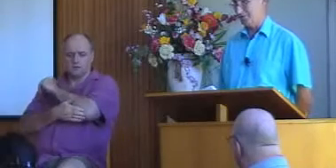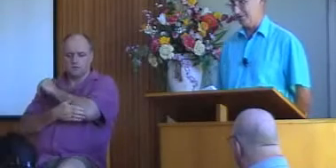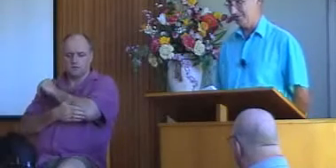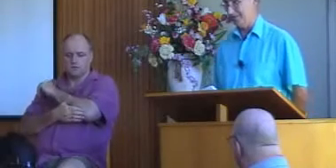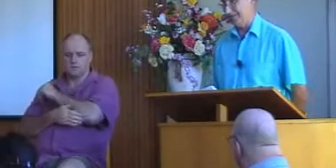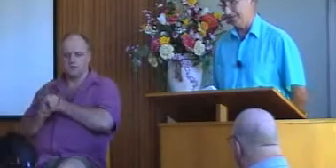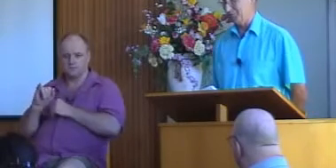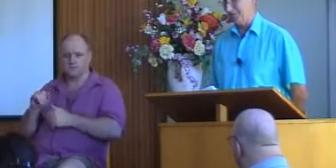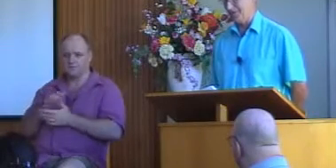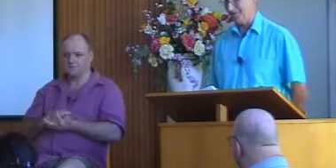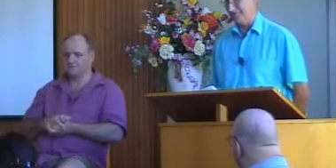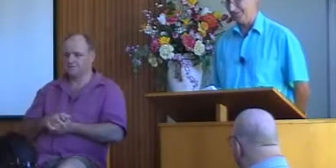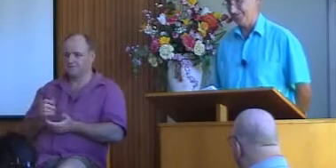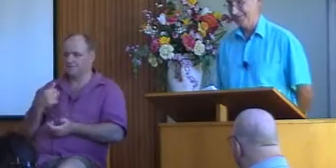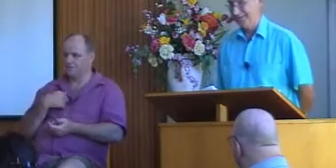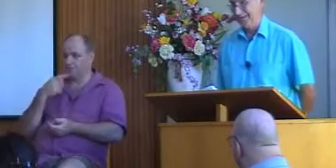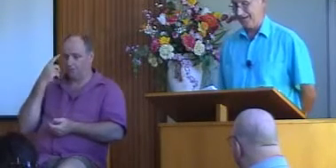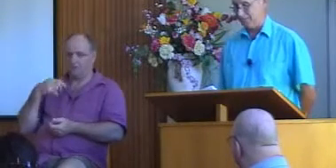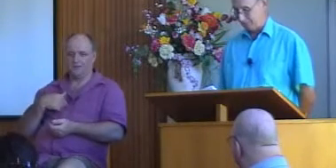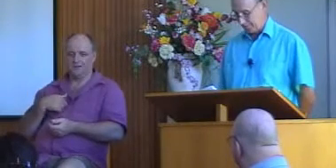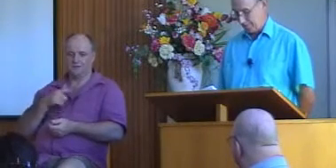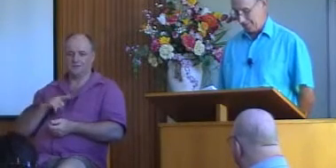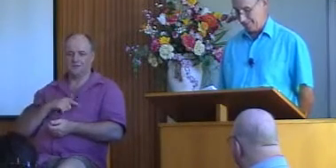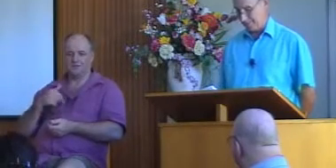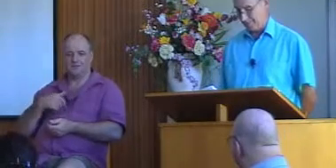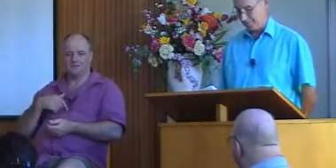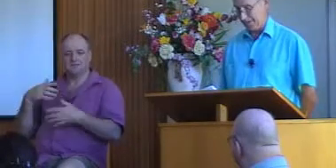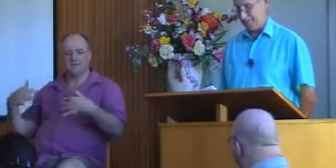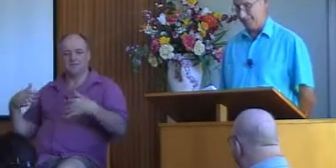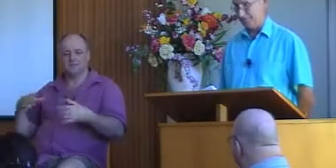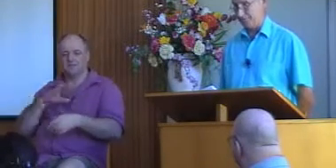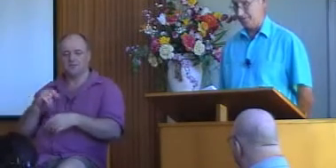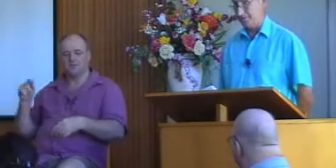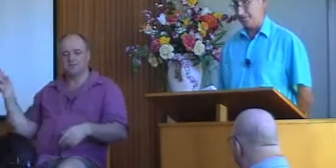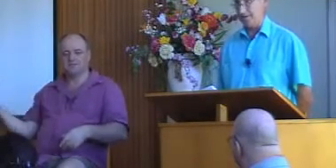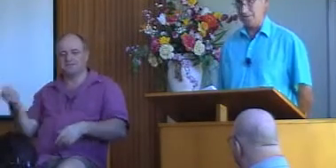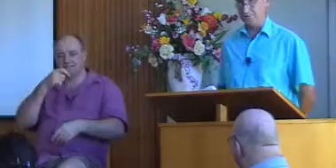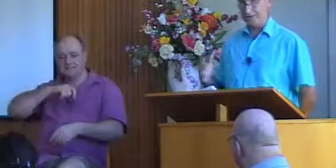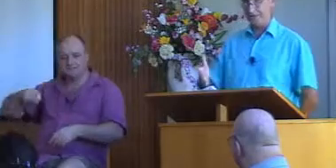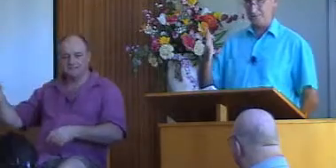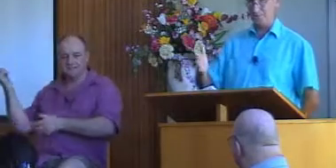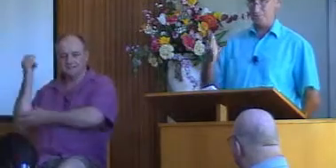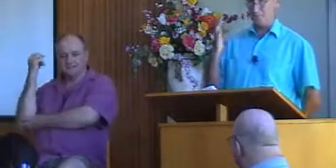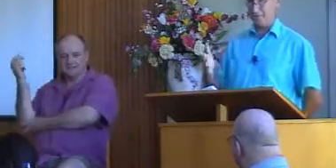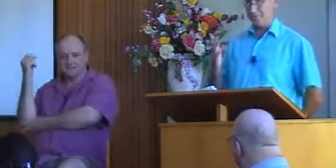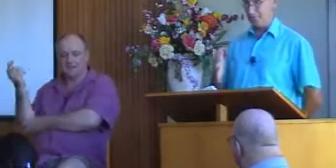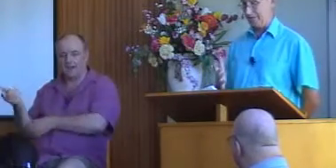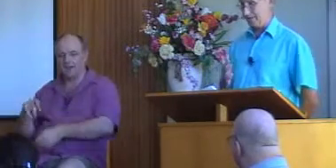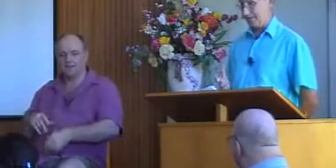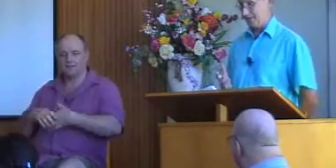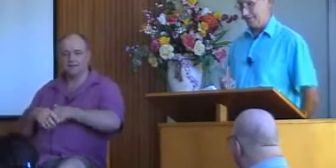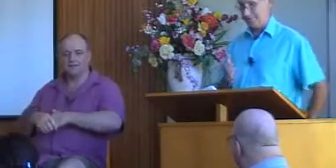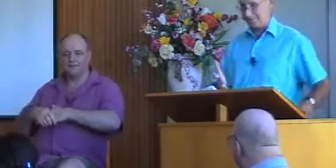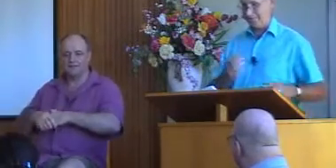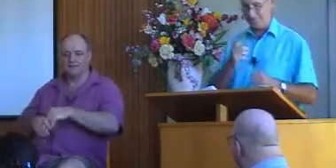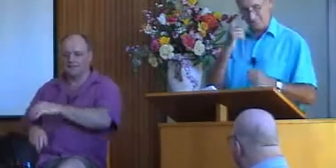tennis elbow. I used to play a lot of tennis, and it was very painful. I was a bank manager at the time, and I used to shake hands with people regularly throughout